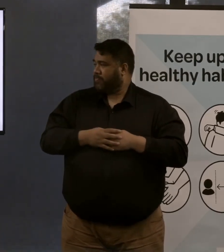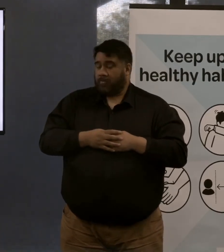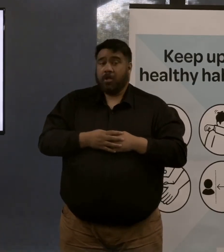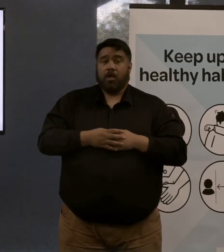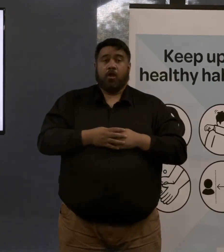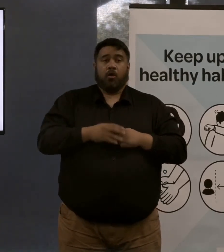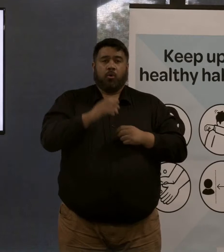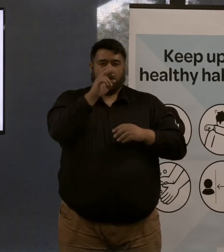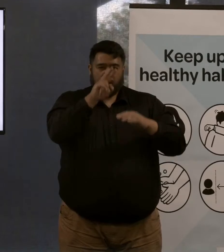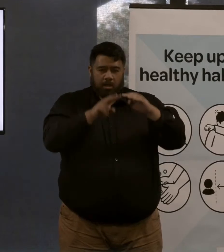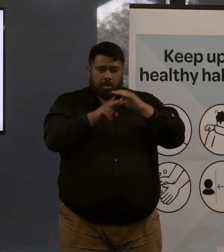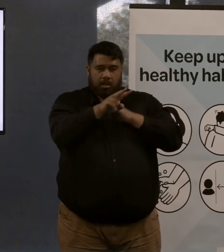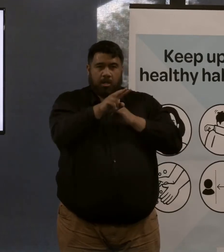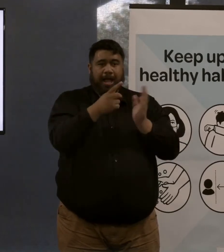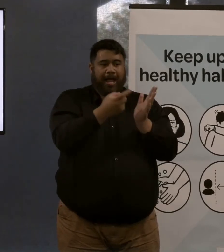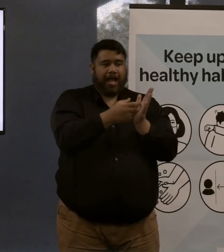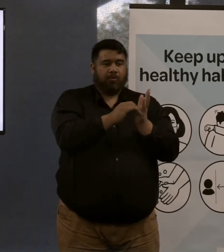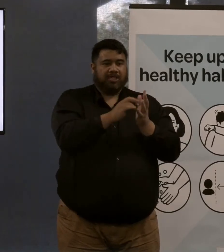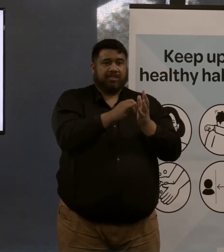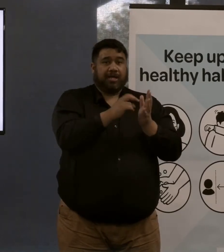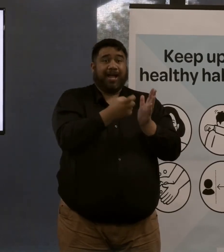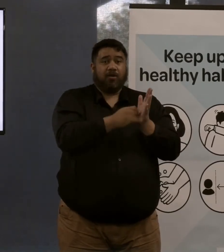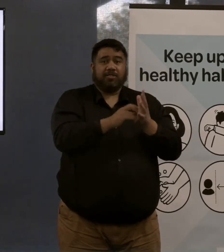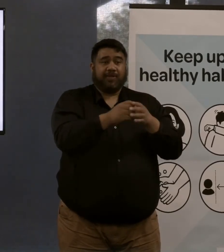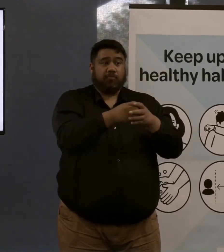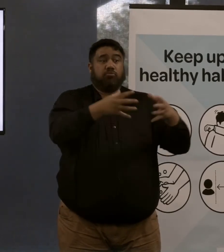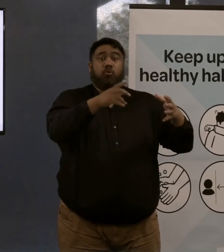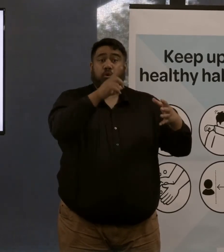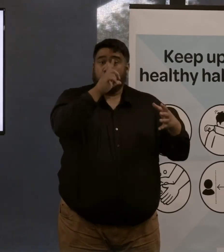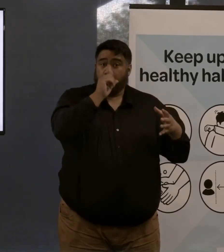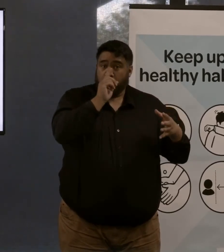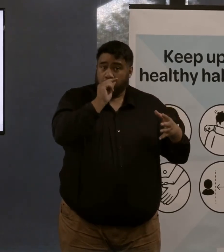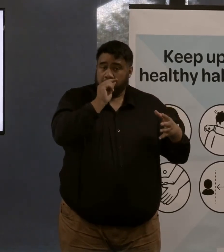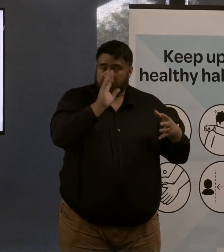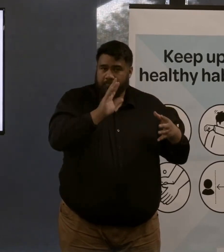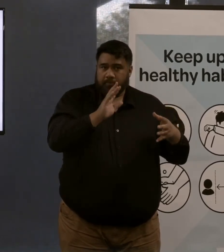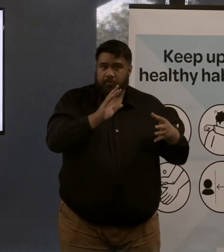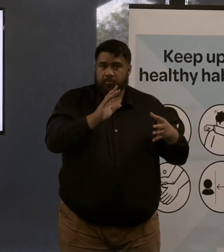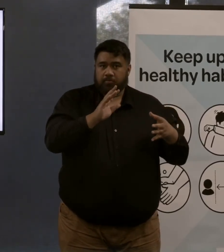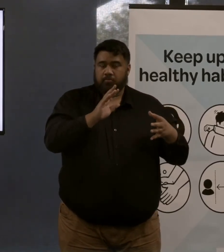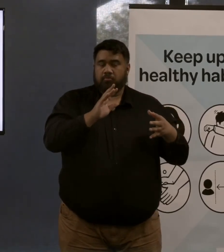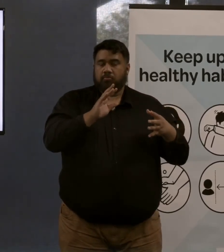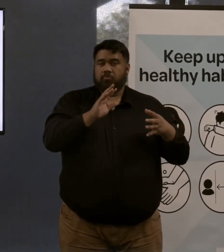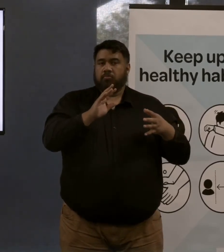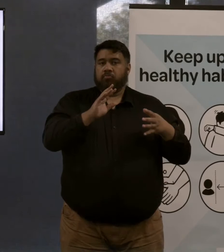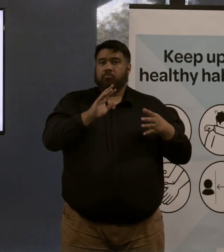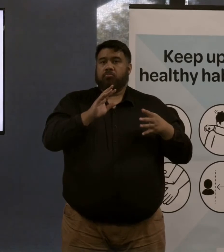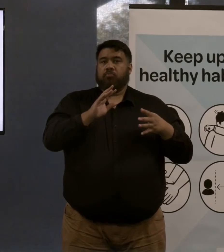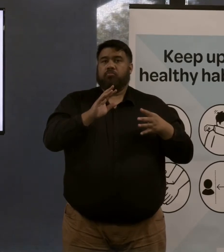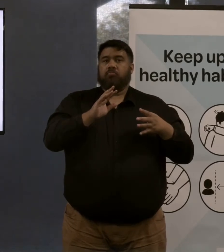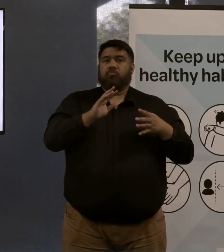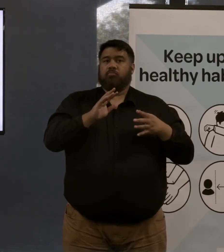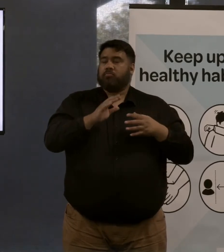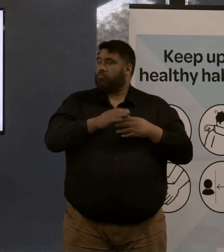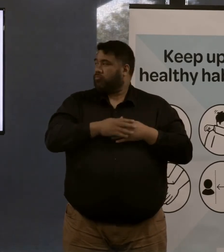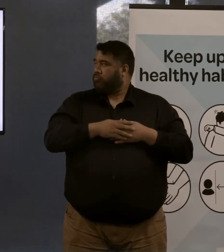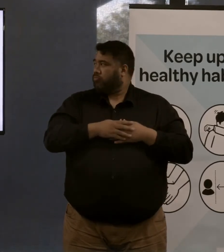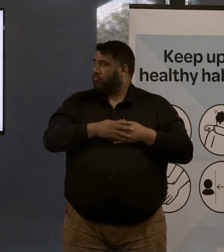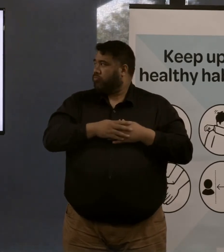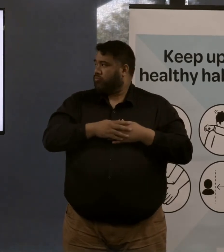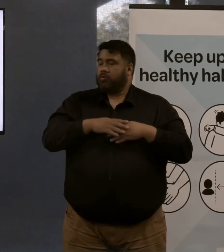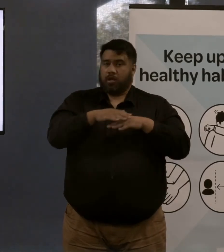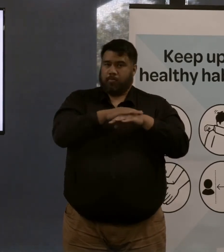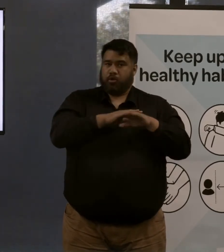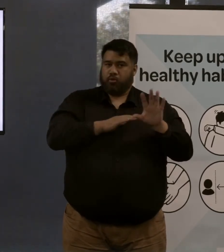RSV peak, which we may see, with under the blue colour there, what we would expect from